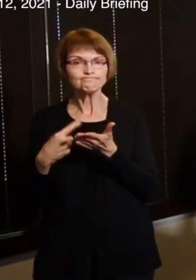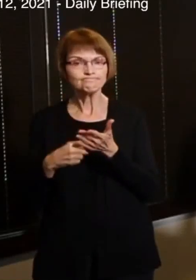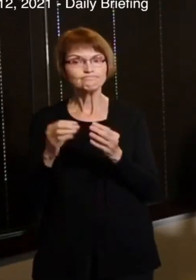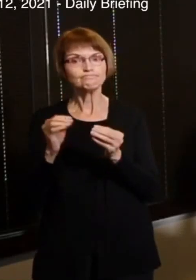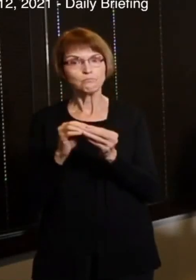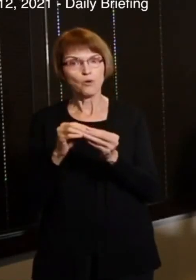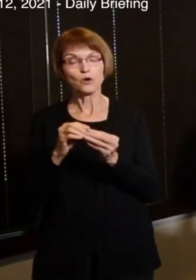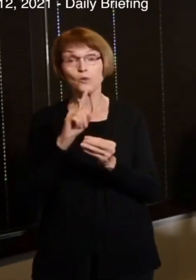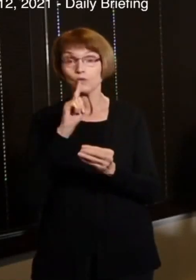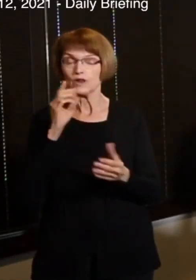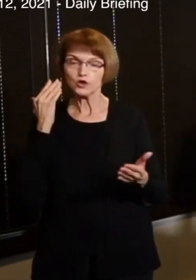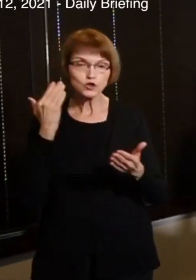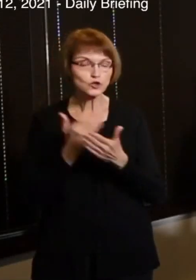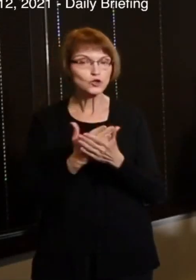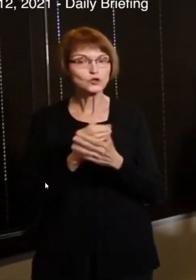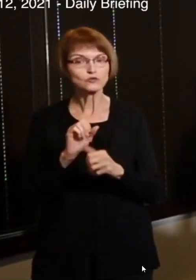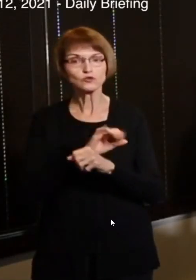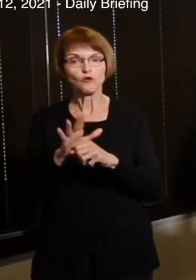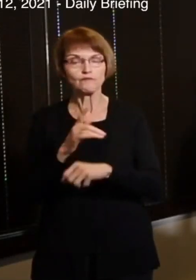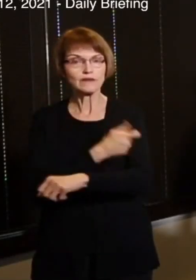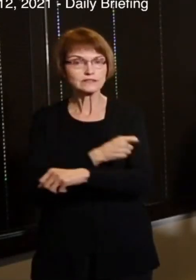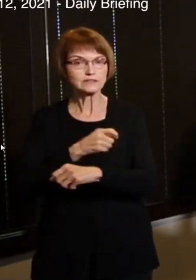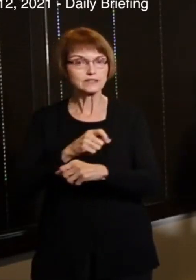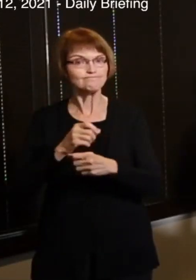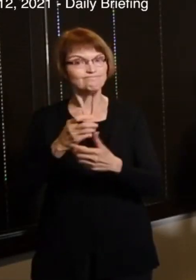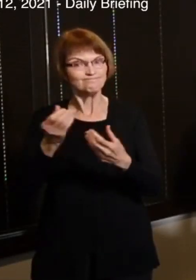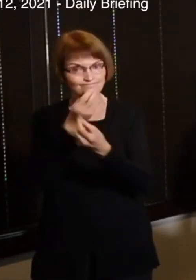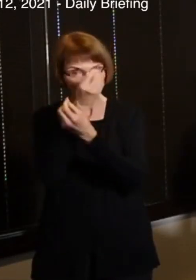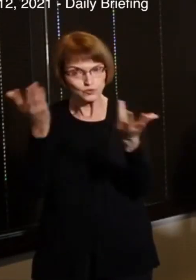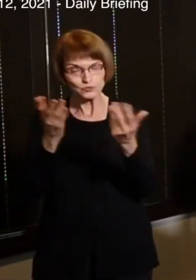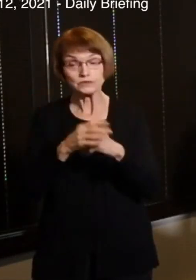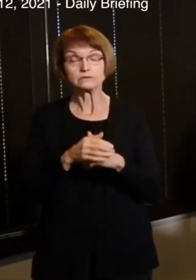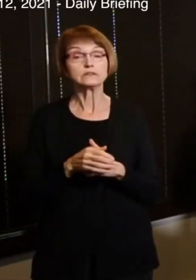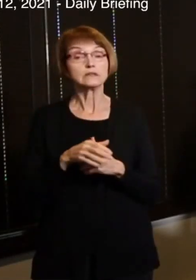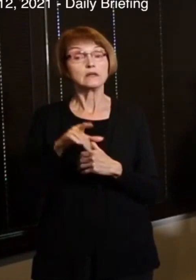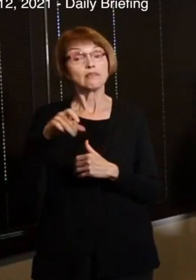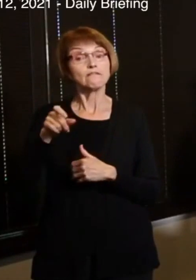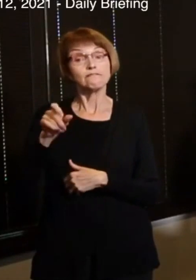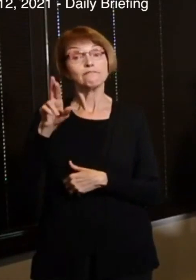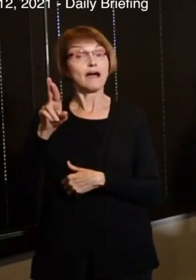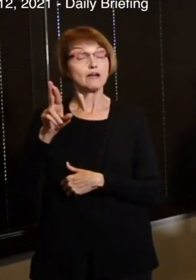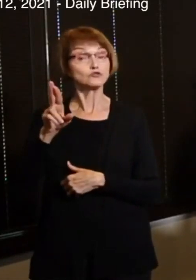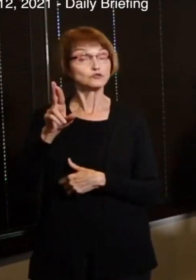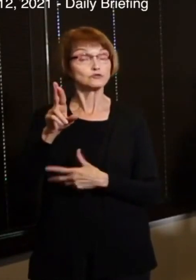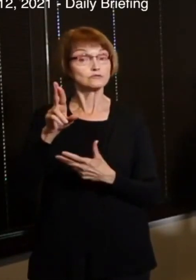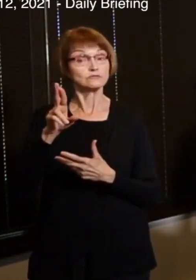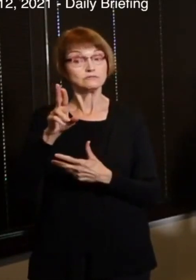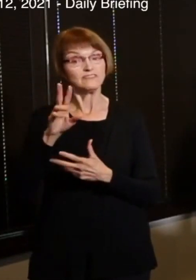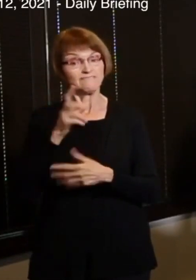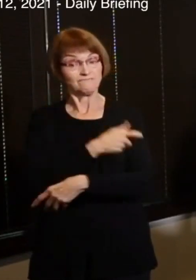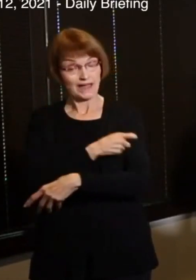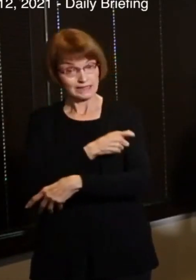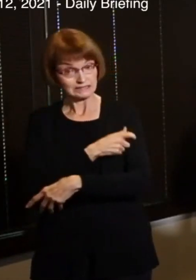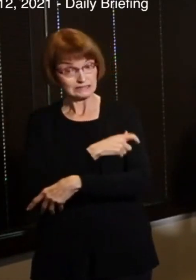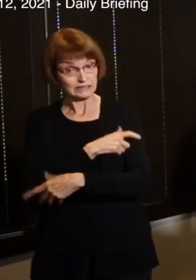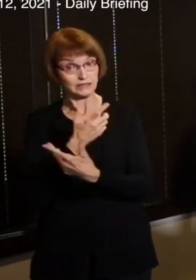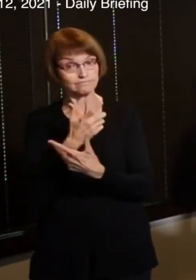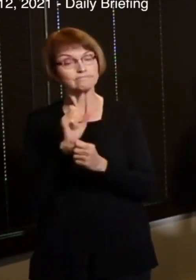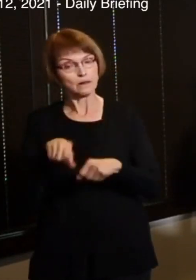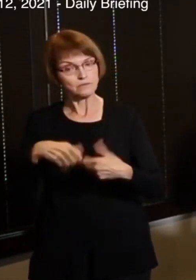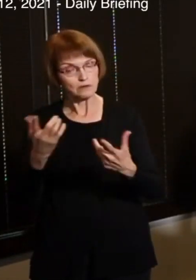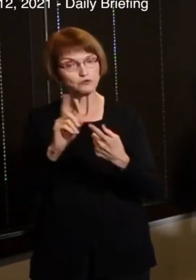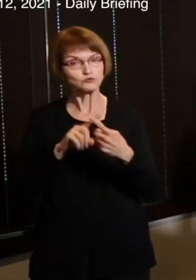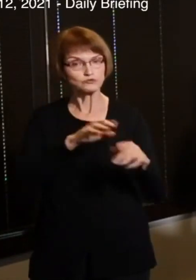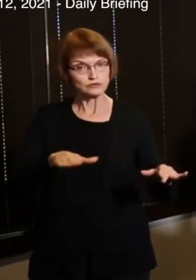Really good COVID vaccine news, and that's the authorization of the Pfizer vaccine for children and teens between 12 and